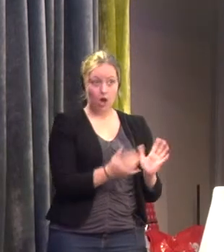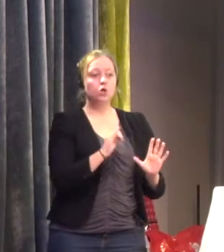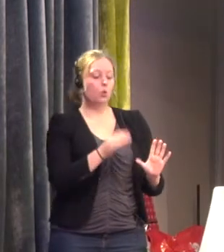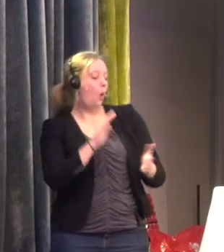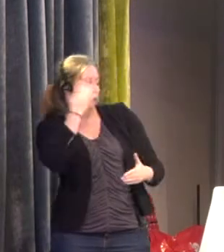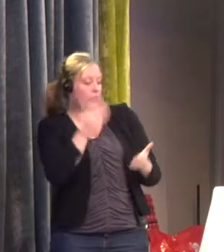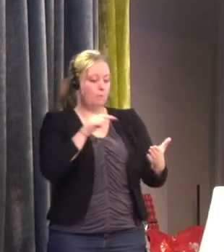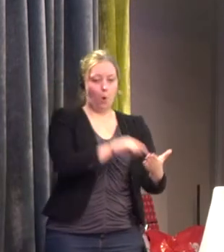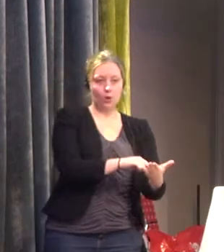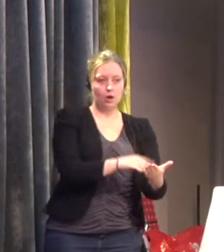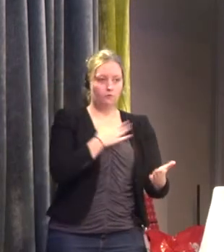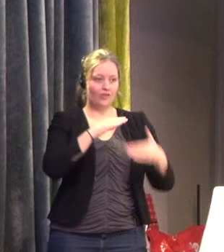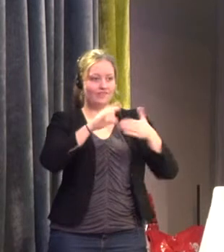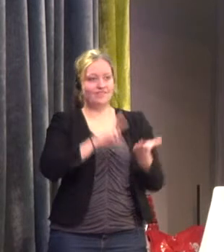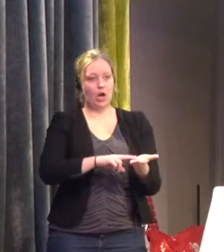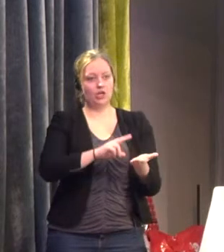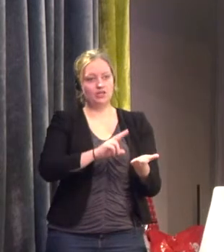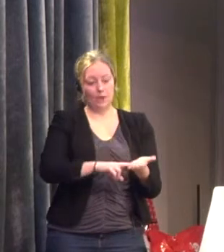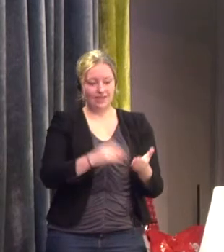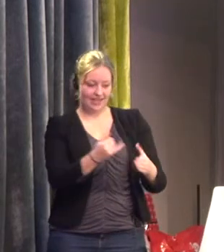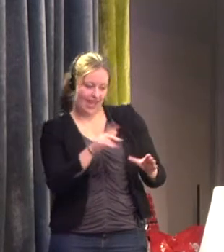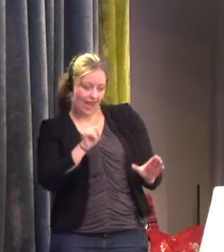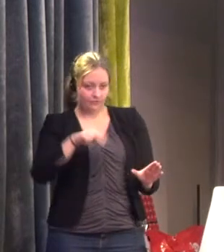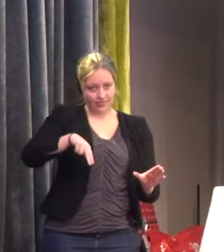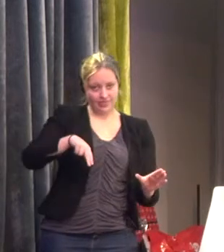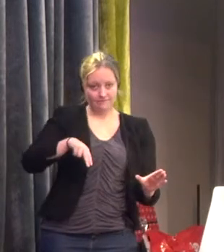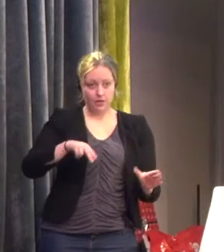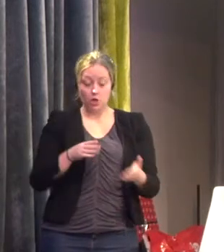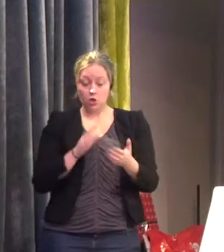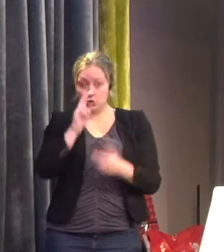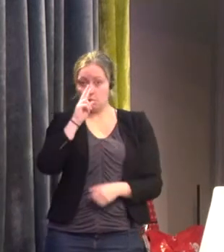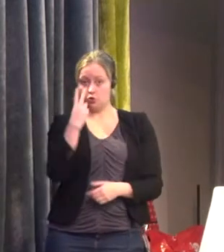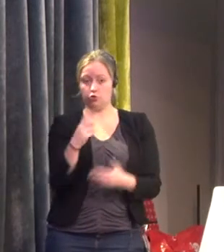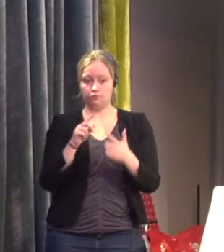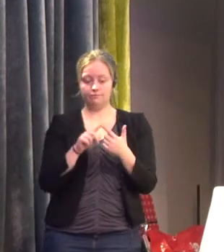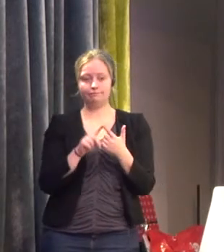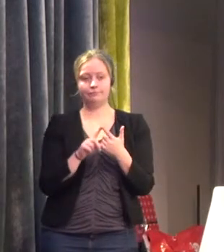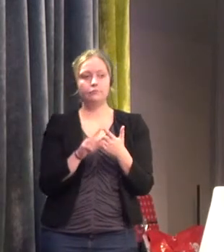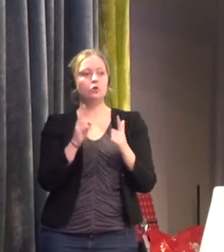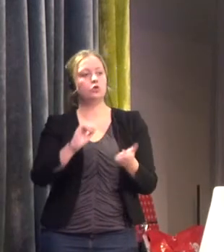his word. The second prong was, again, the politics of